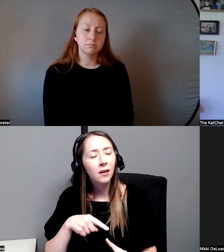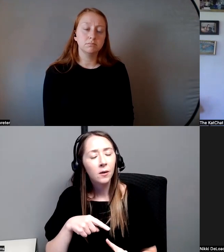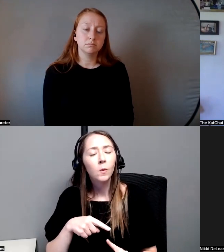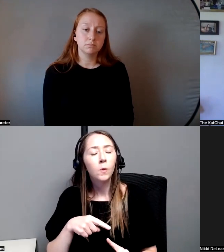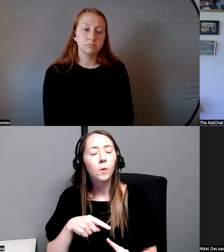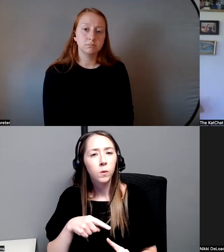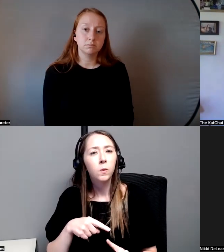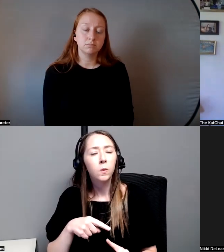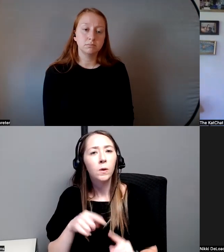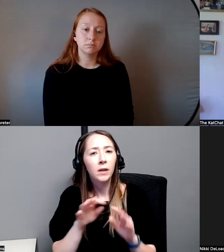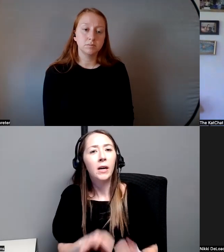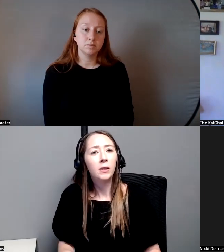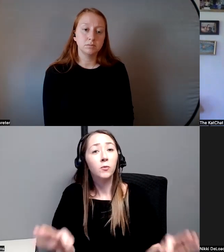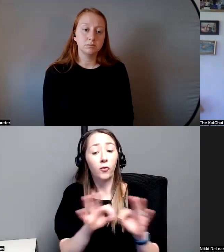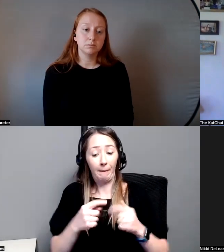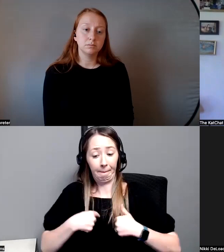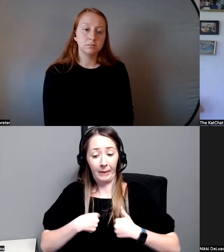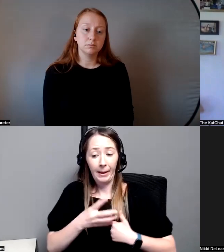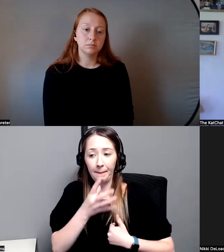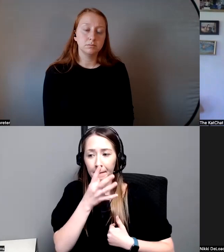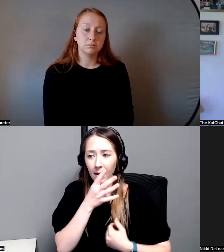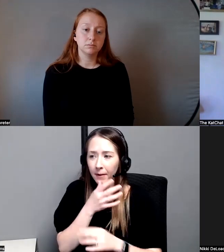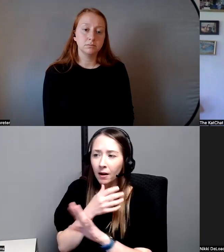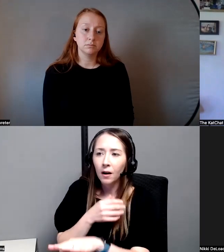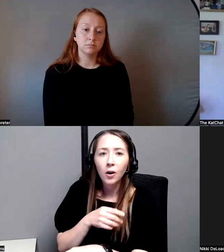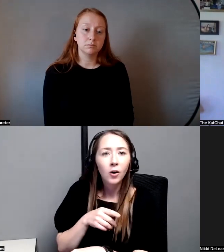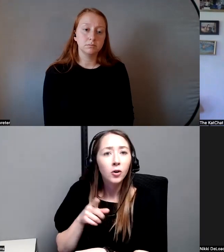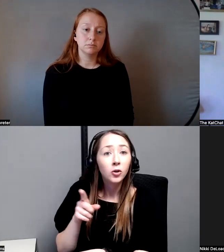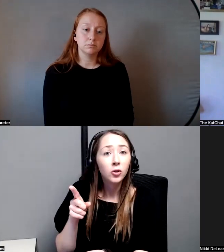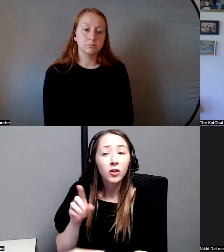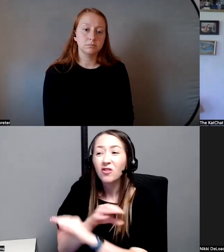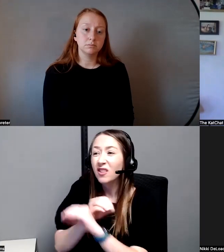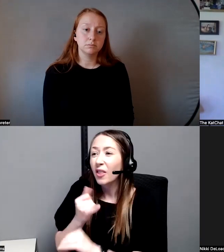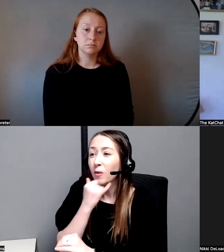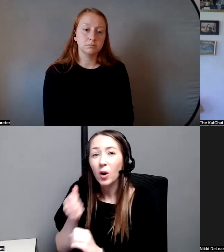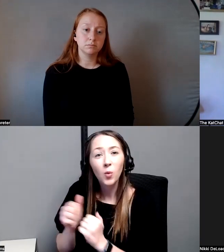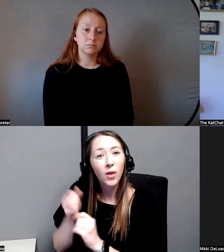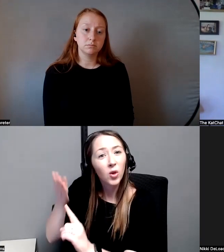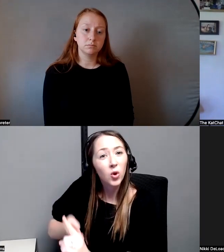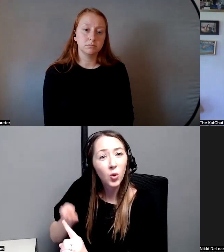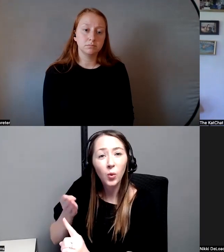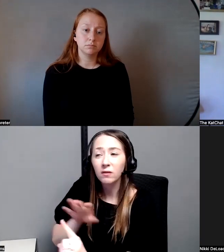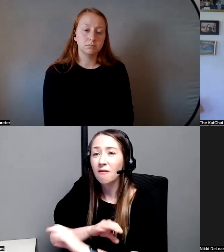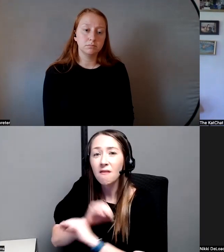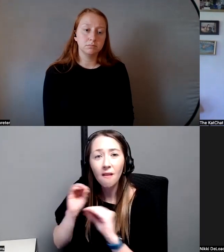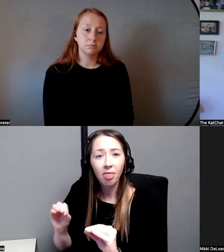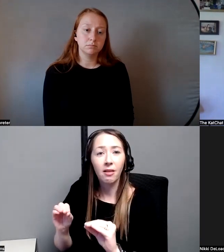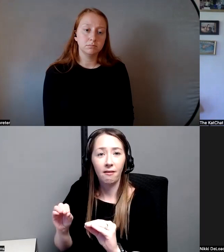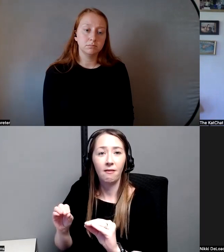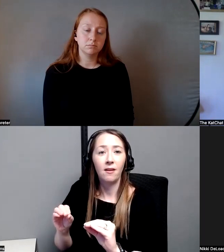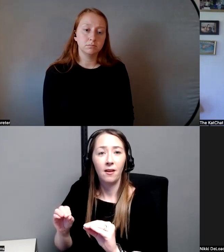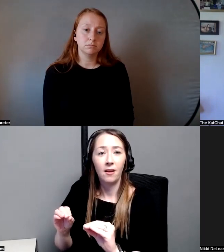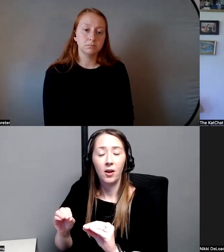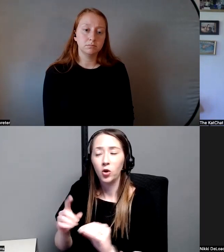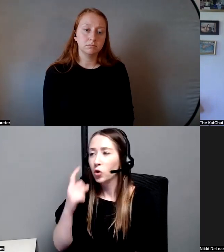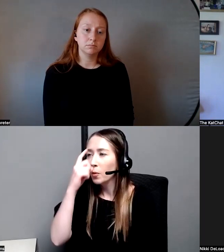me to help him understand that, like, buddy, there is nothing wrong with you. In fact, the way that your